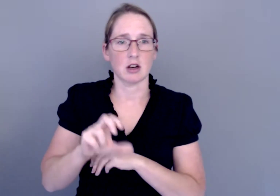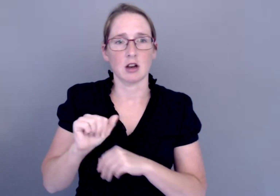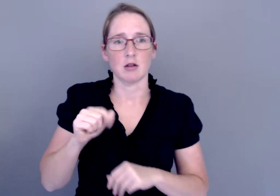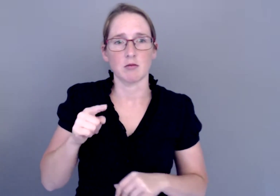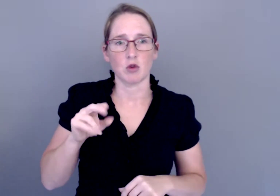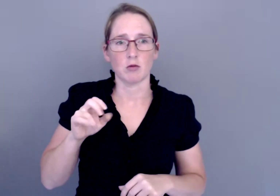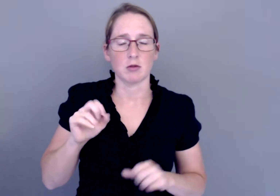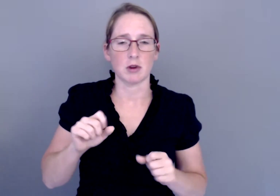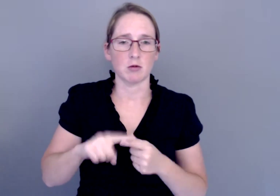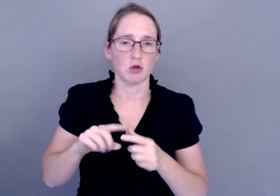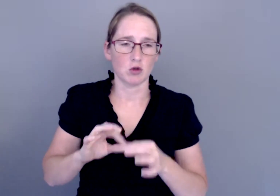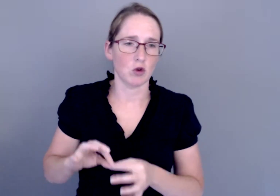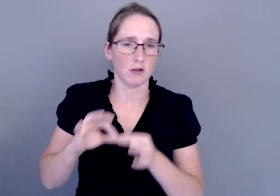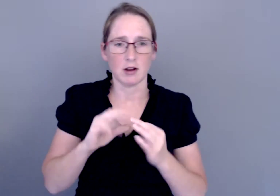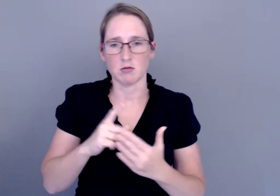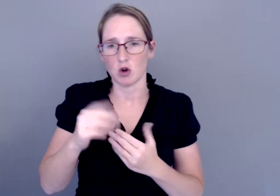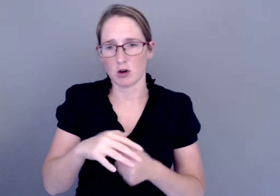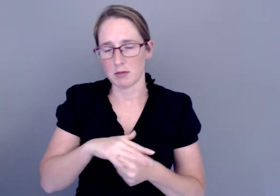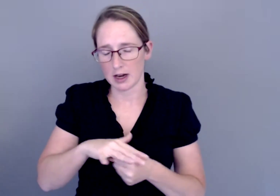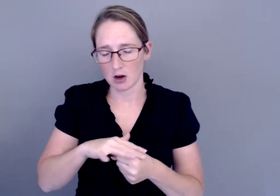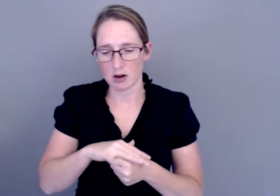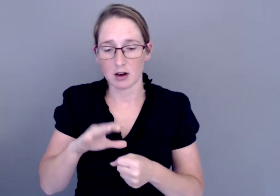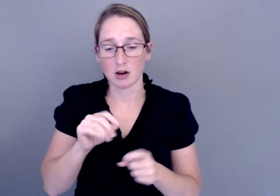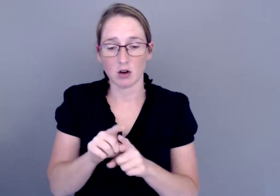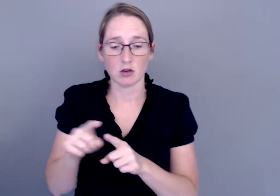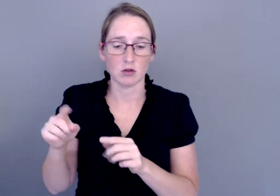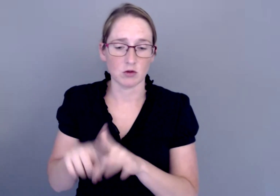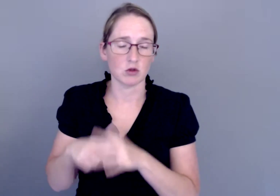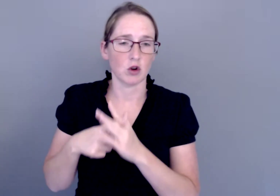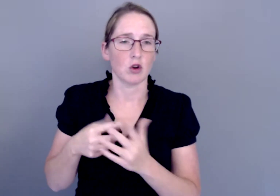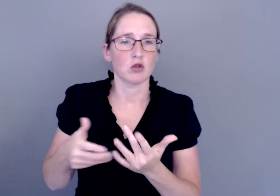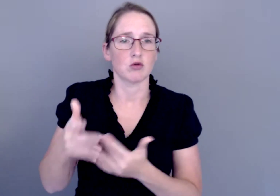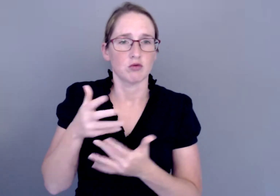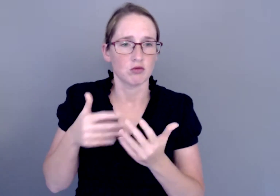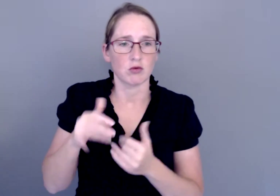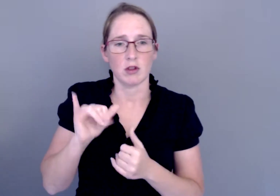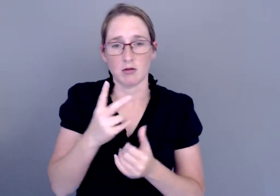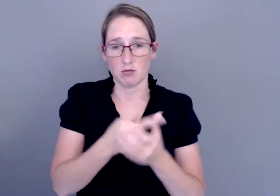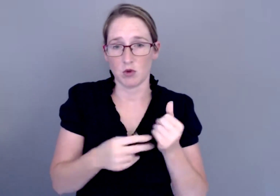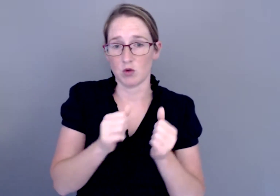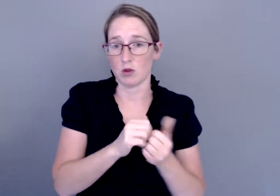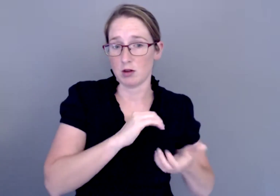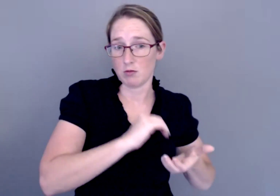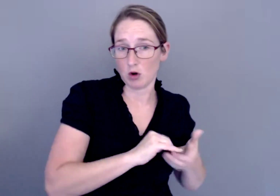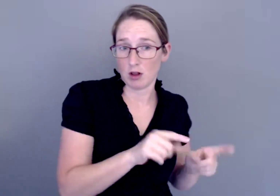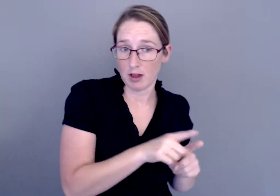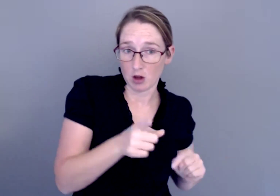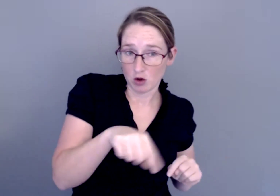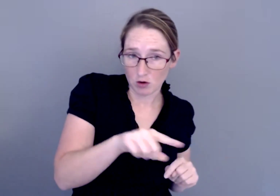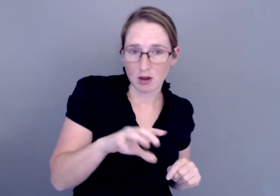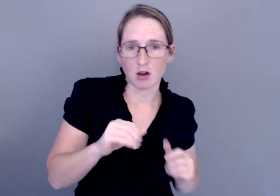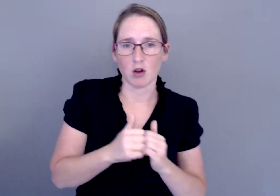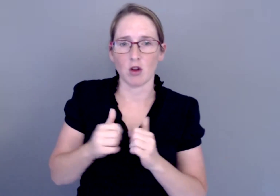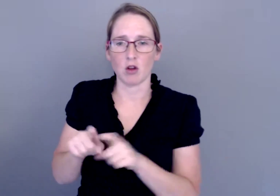to unify program areas. And then we'll begin socializing that both with partners like you and with